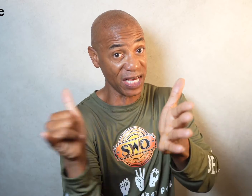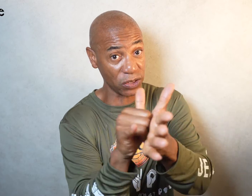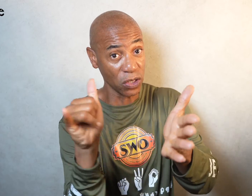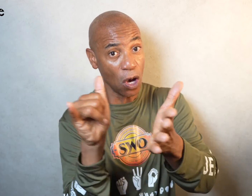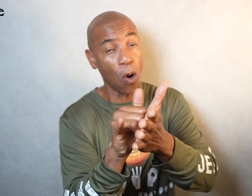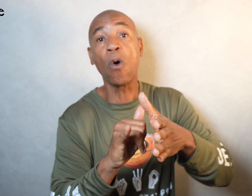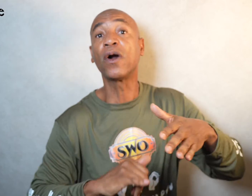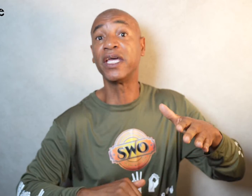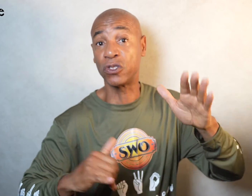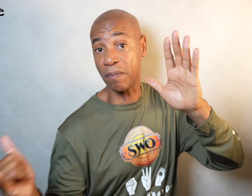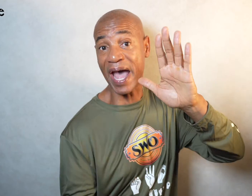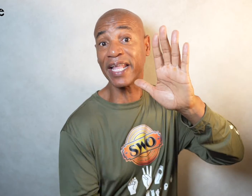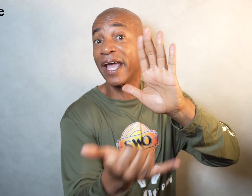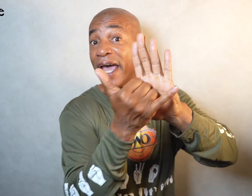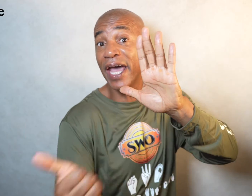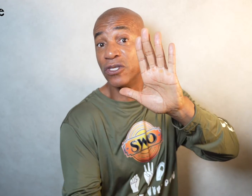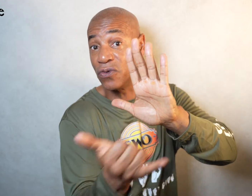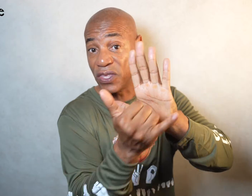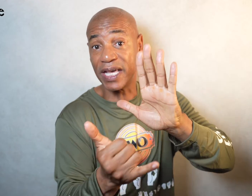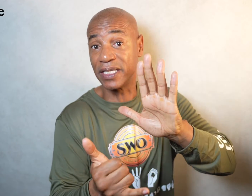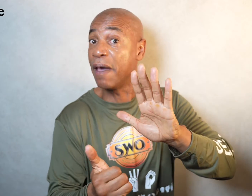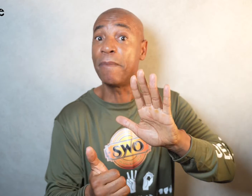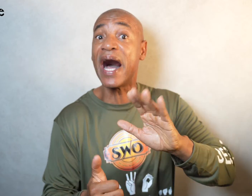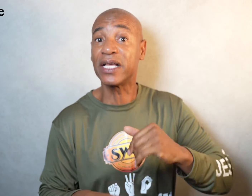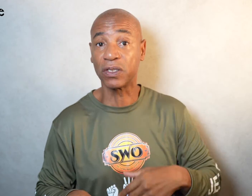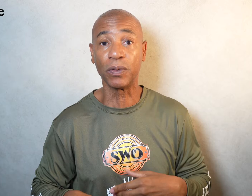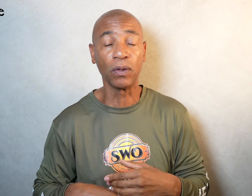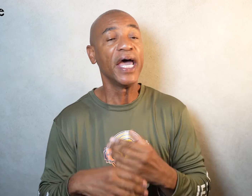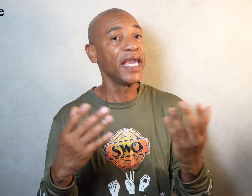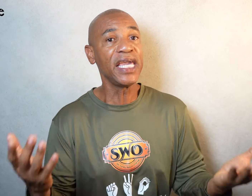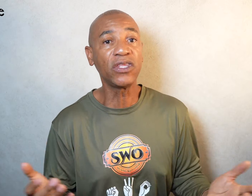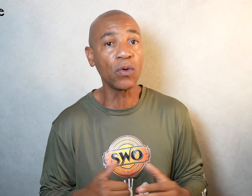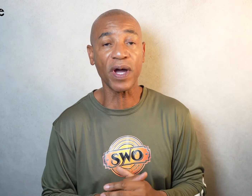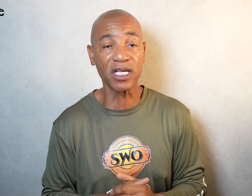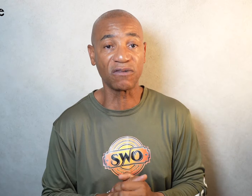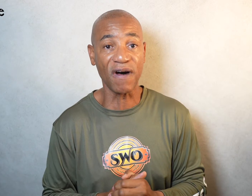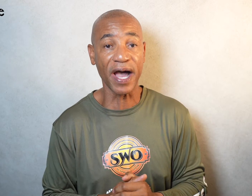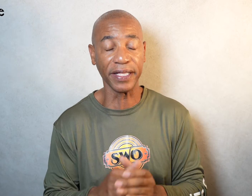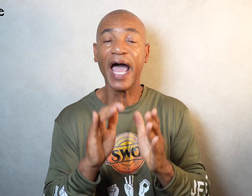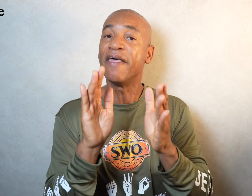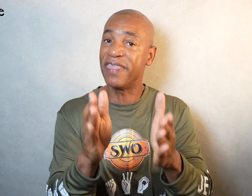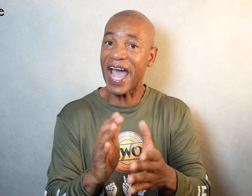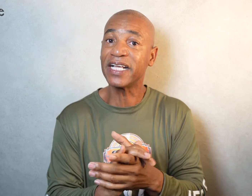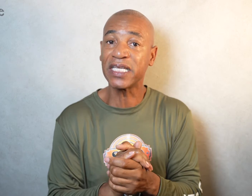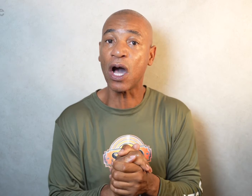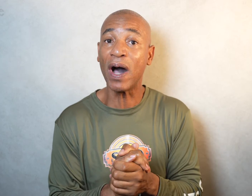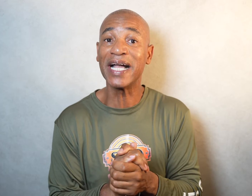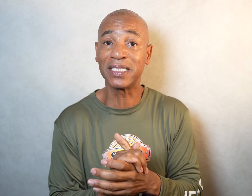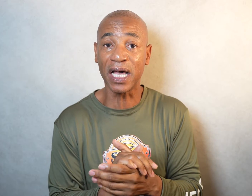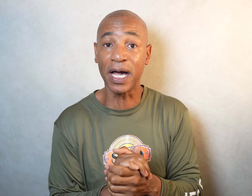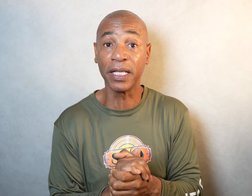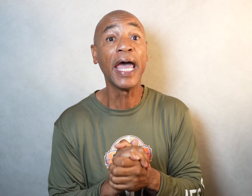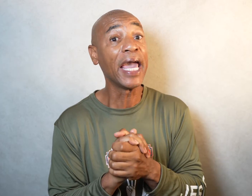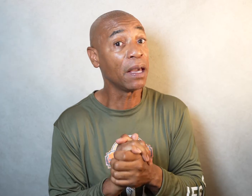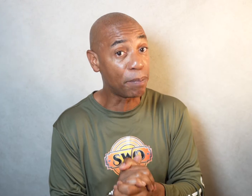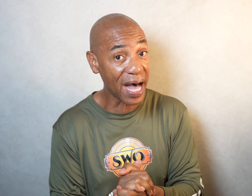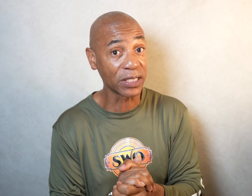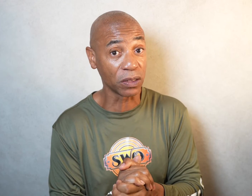this or get dramatic and do this. Impossible. Either way is fine. That is how I sign